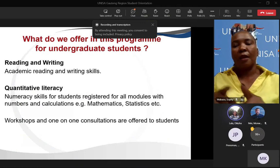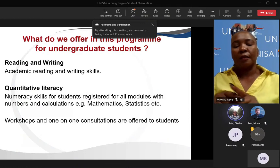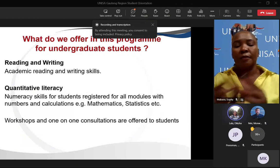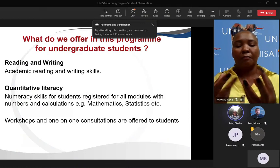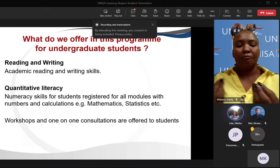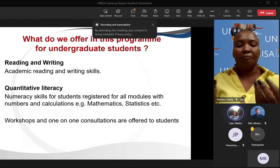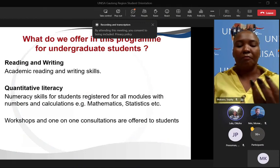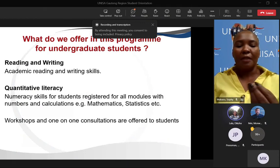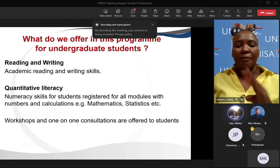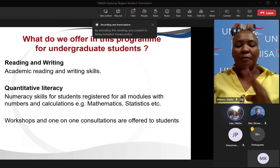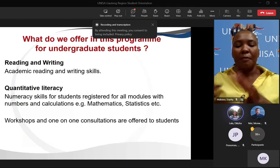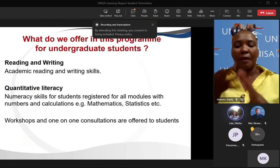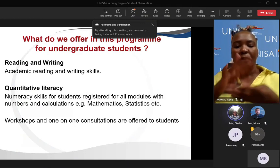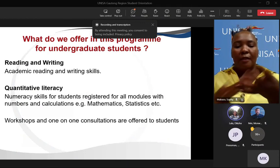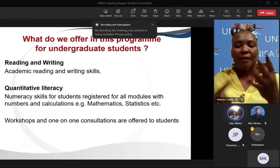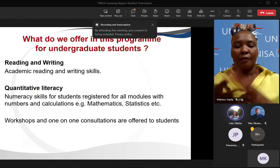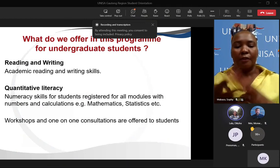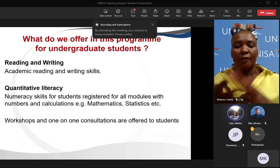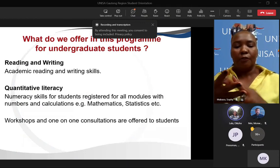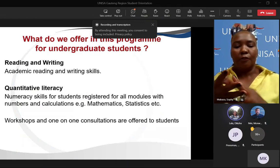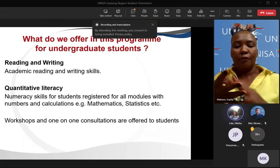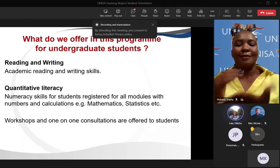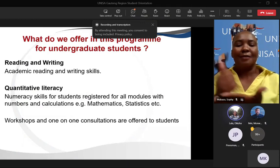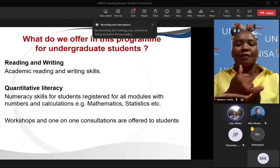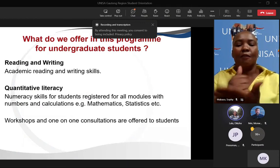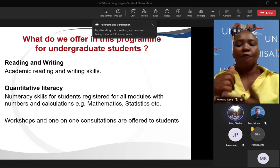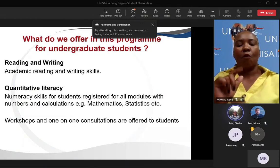that students are